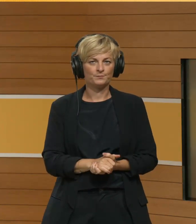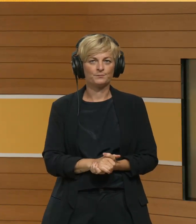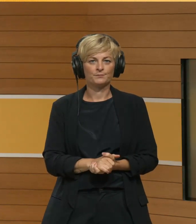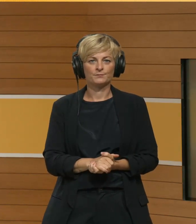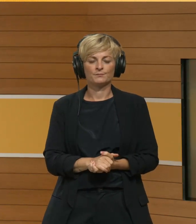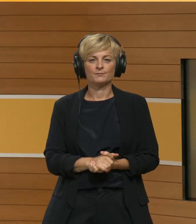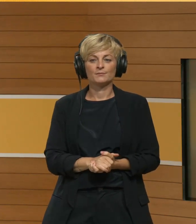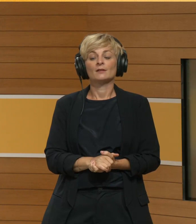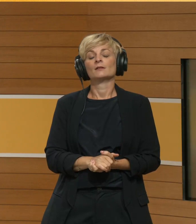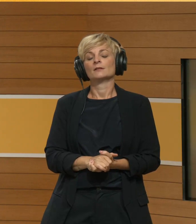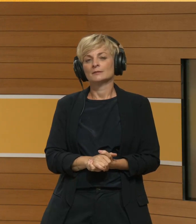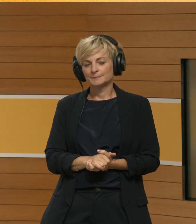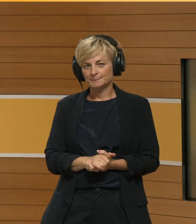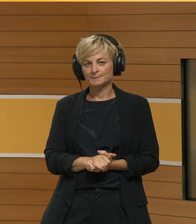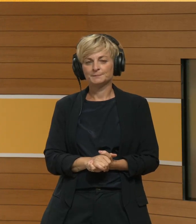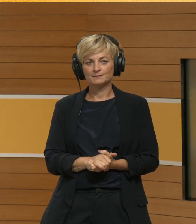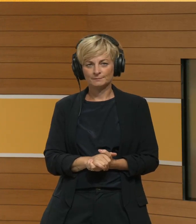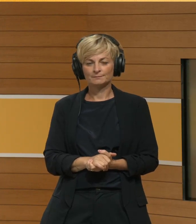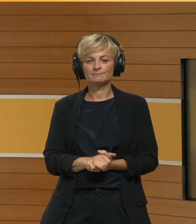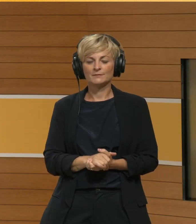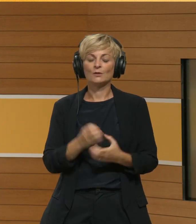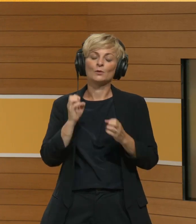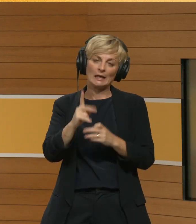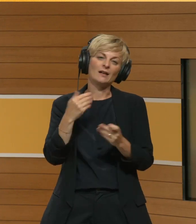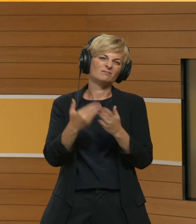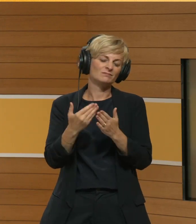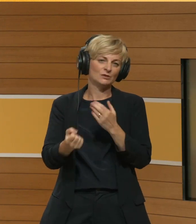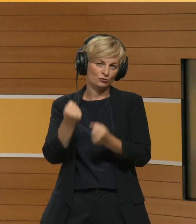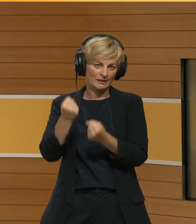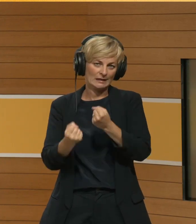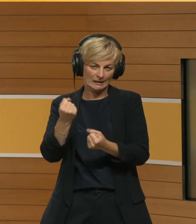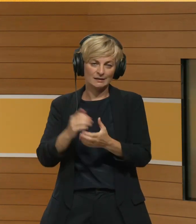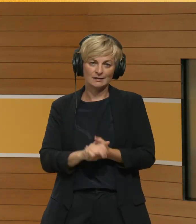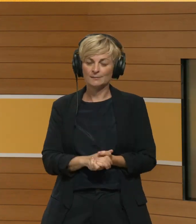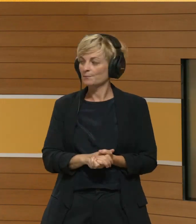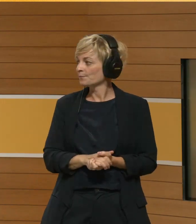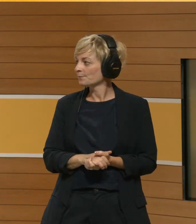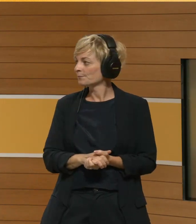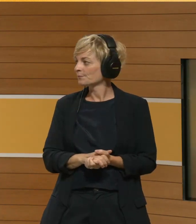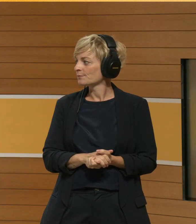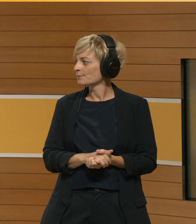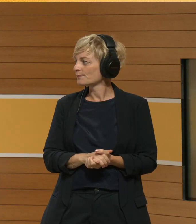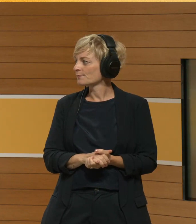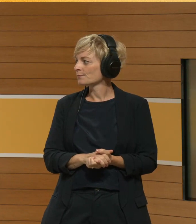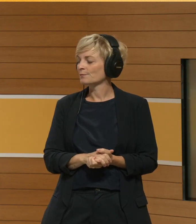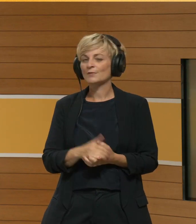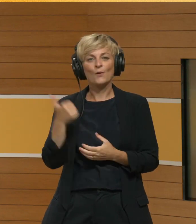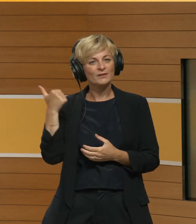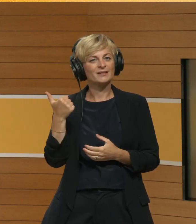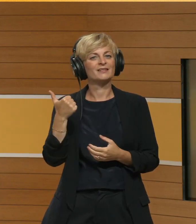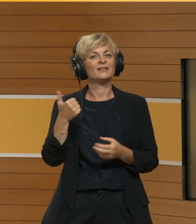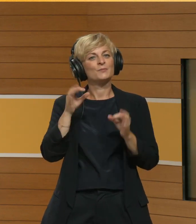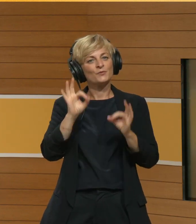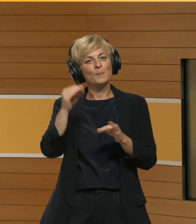it, Dorothea. We address this requirement very often during the learning collaboratives and everything, and I think